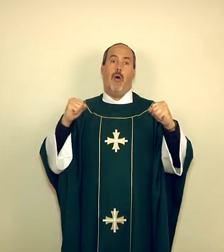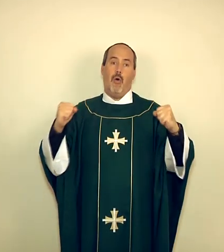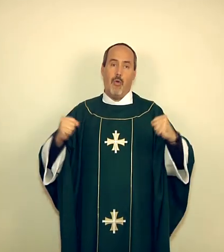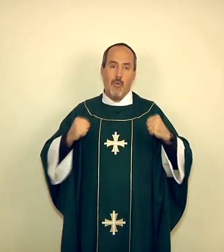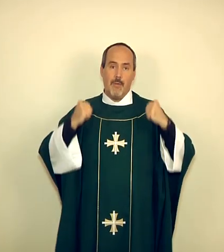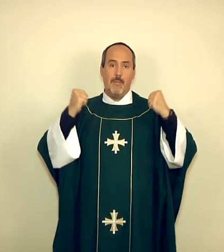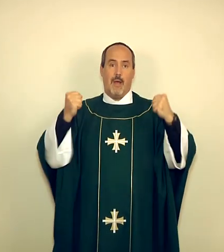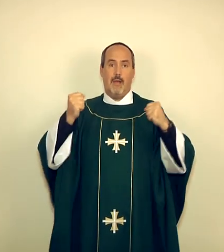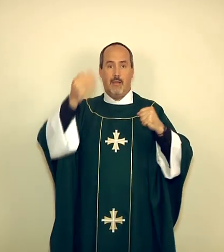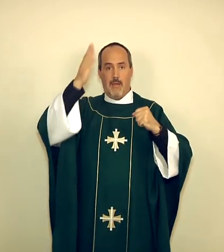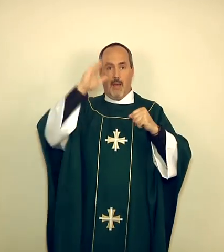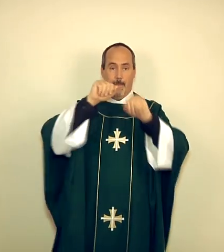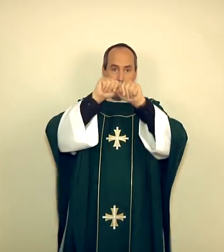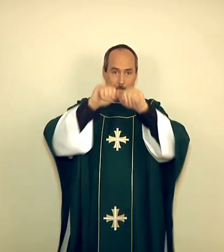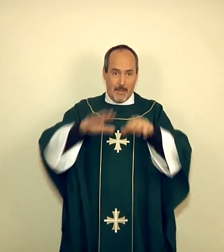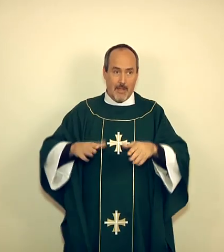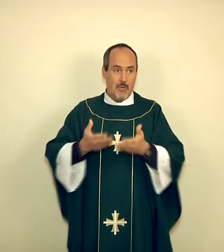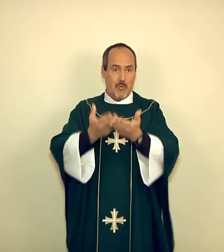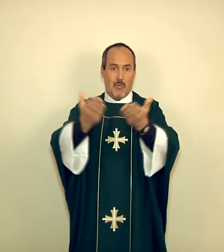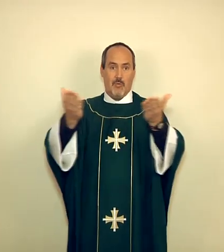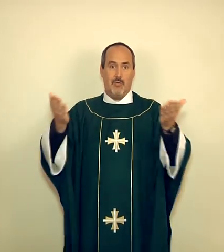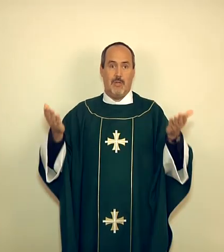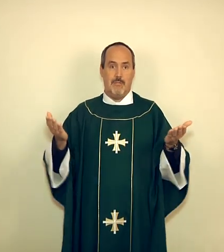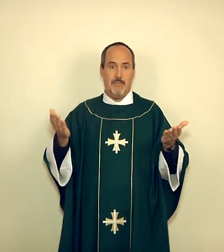May Almighty God bless you,